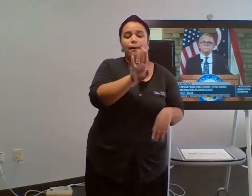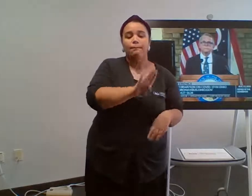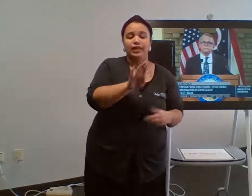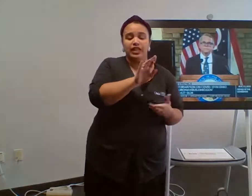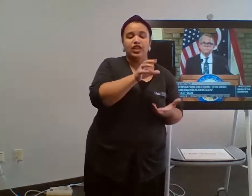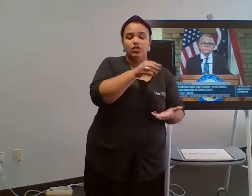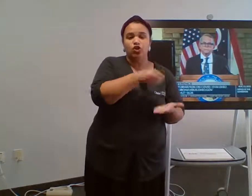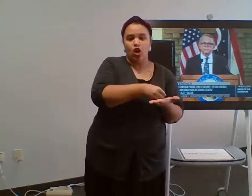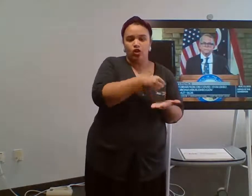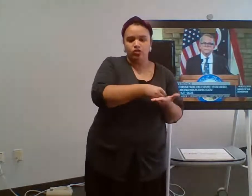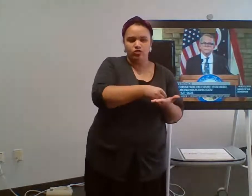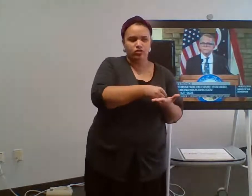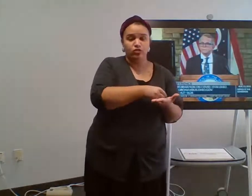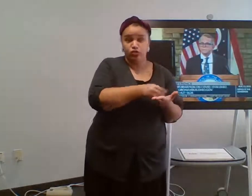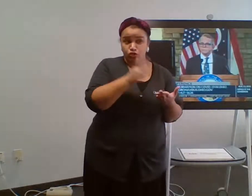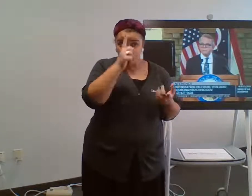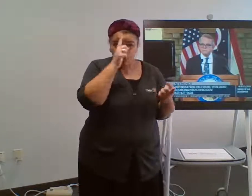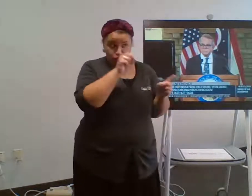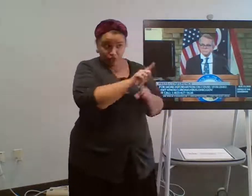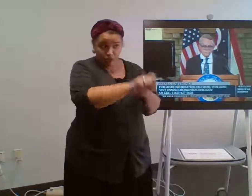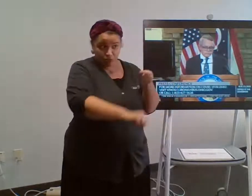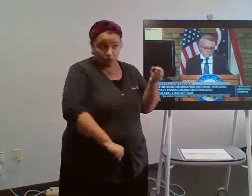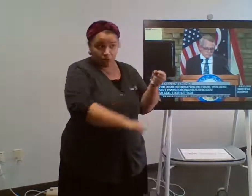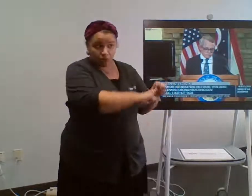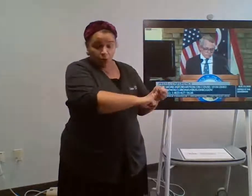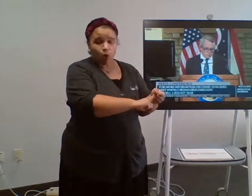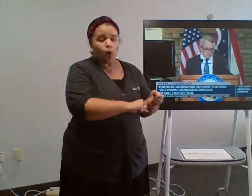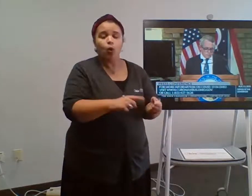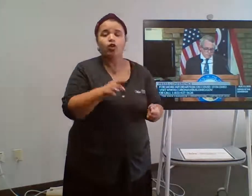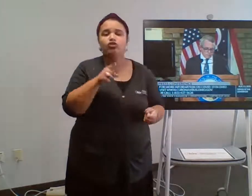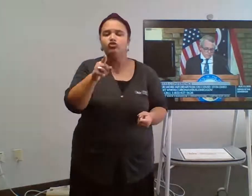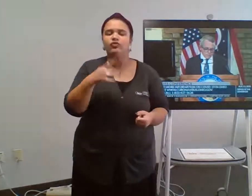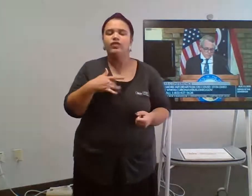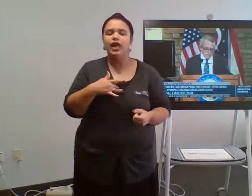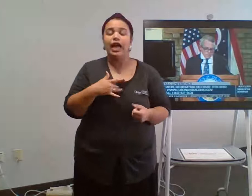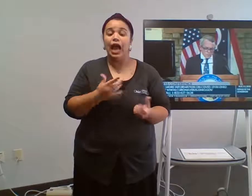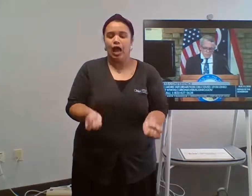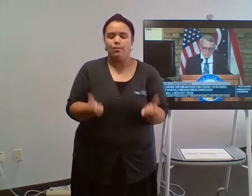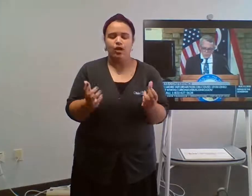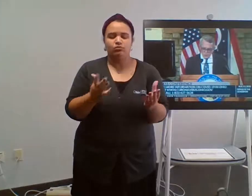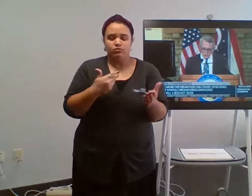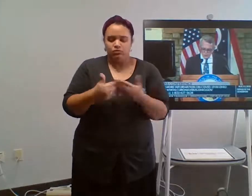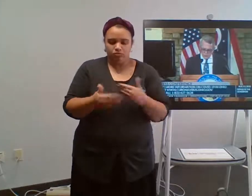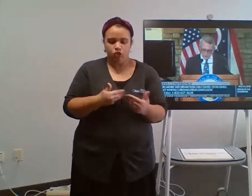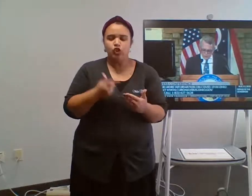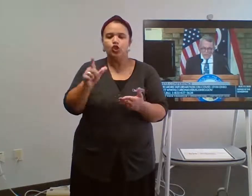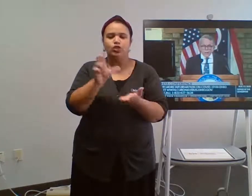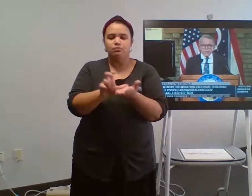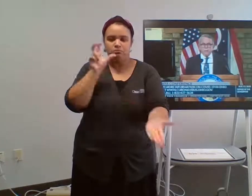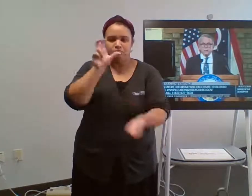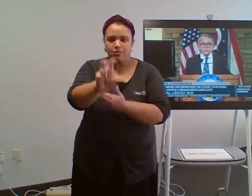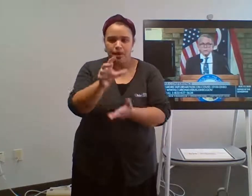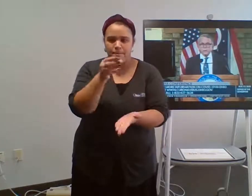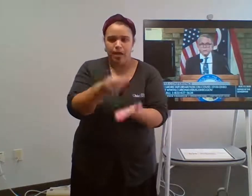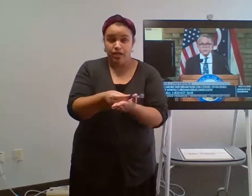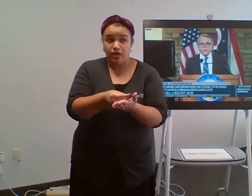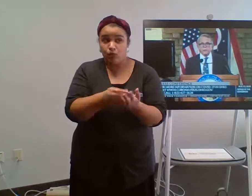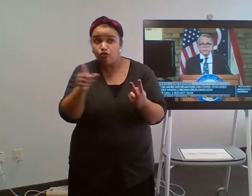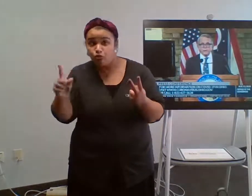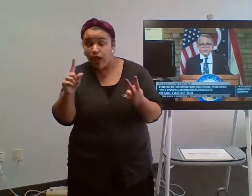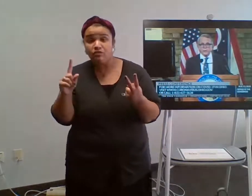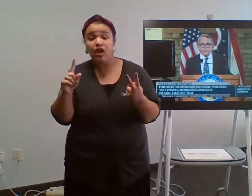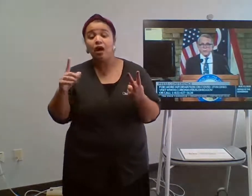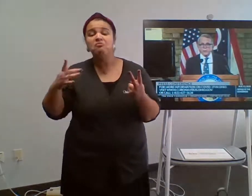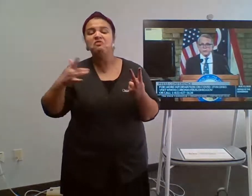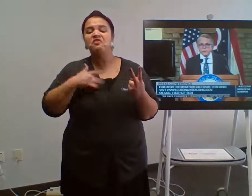ask, or do you think any money should be provided, and if so, at what level? Marty, I spent 20 years in the United